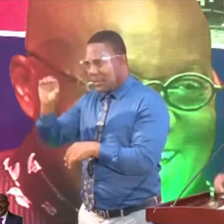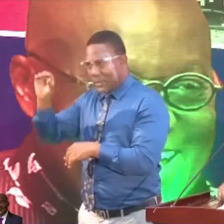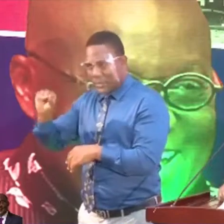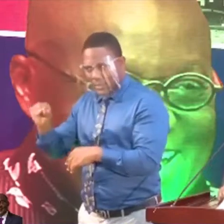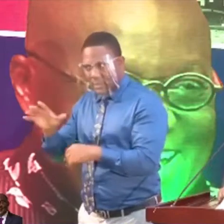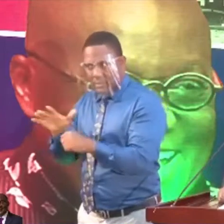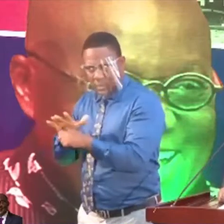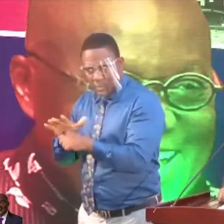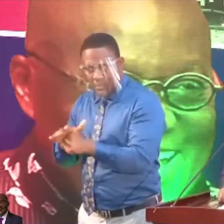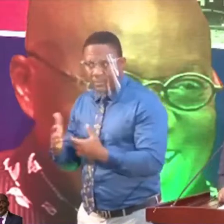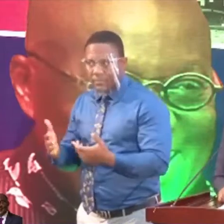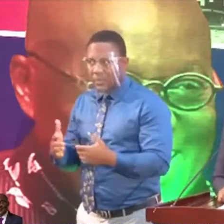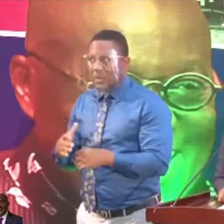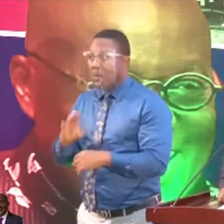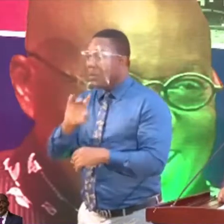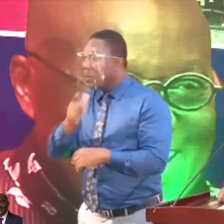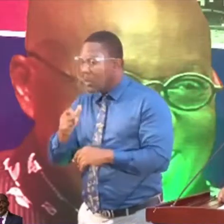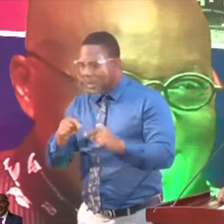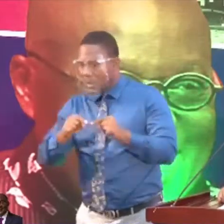been completed.